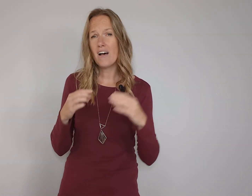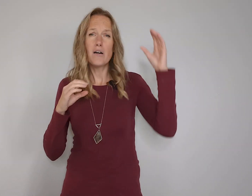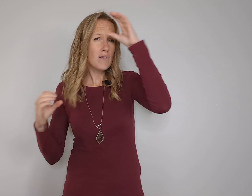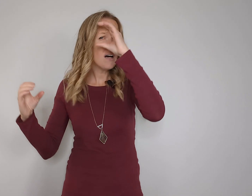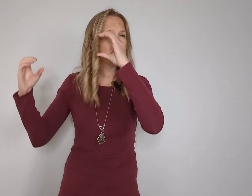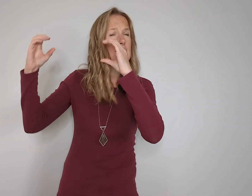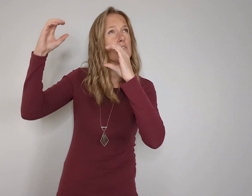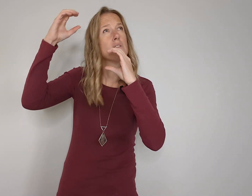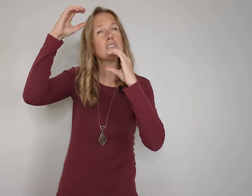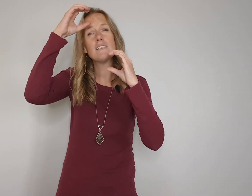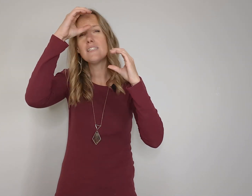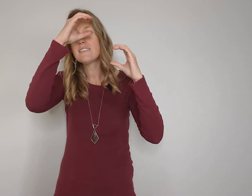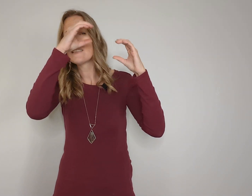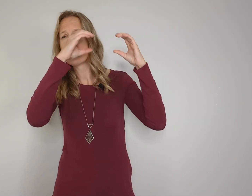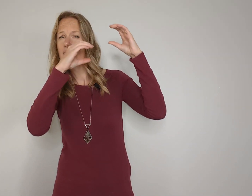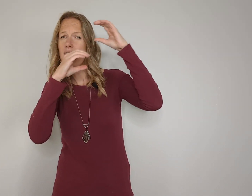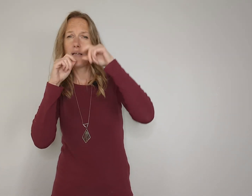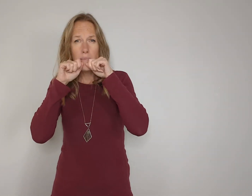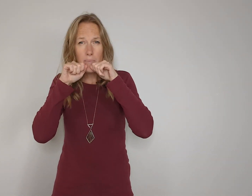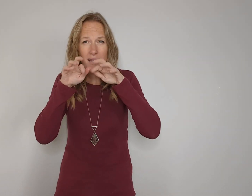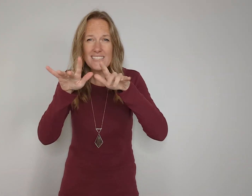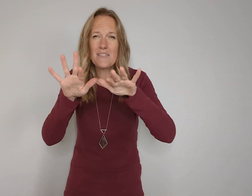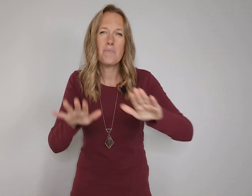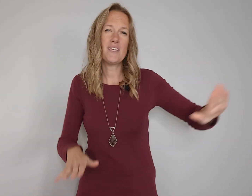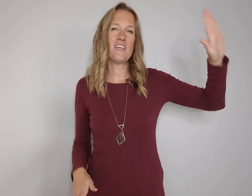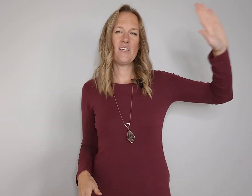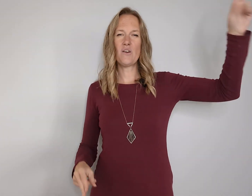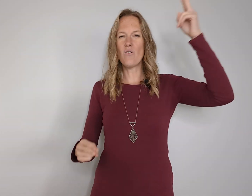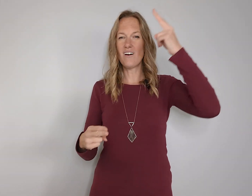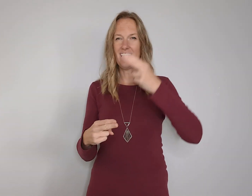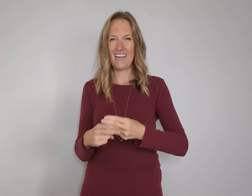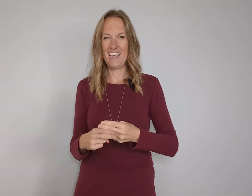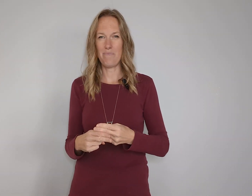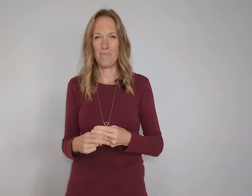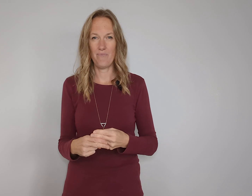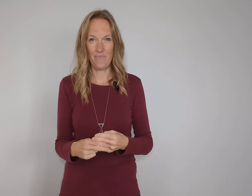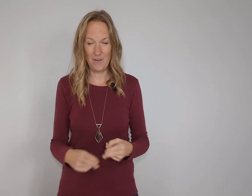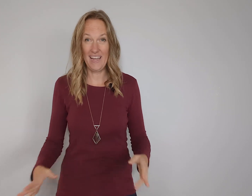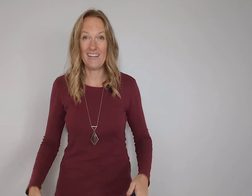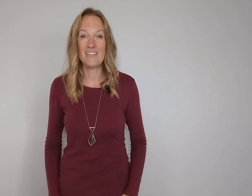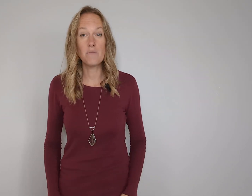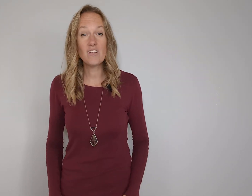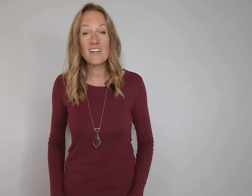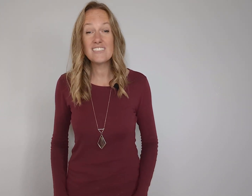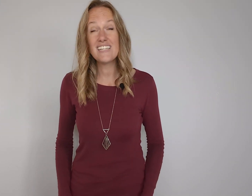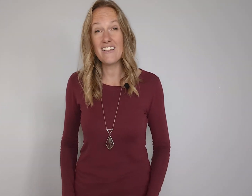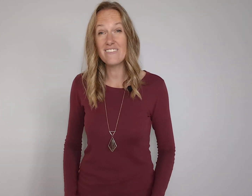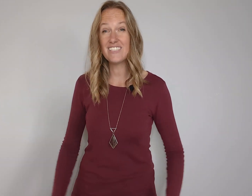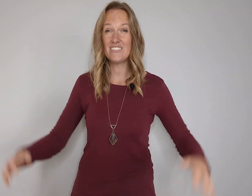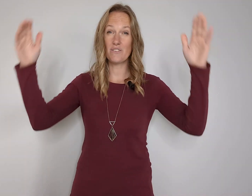I'm lost in the wilderness. Blessed be your name. Okay, and then moving on to the other verse. So I'd go